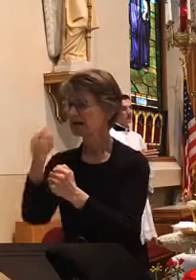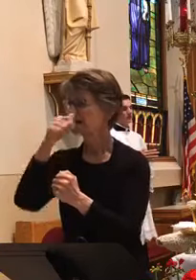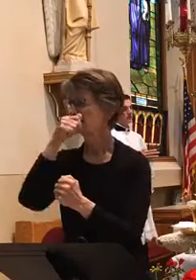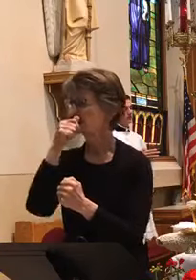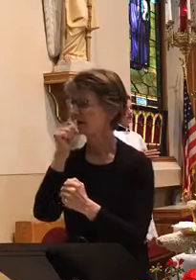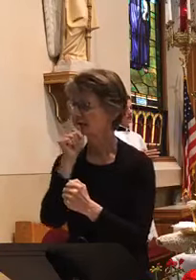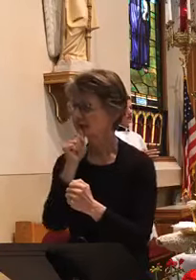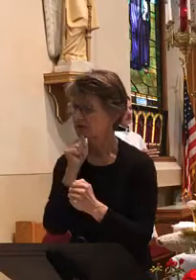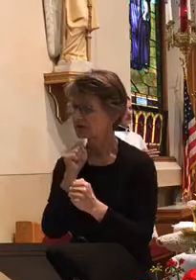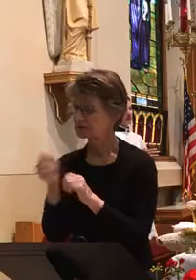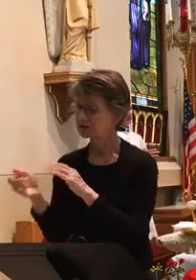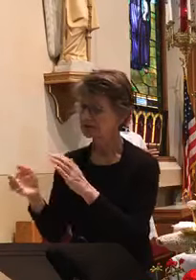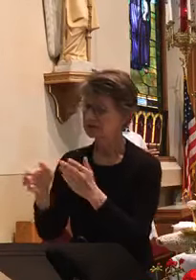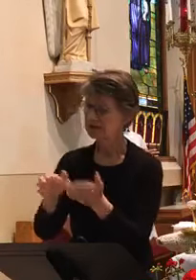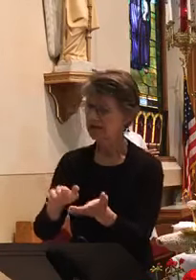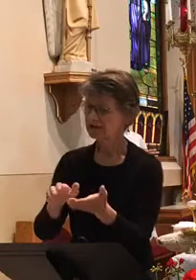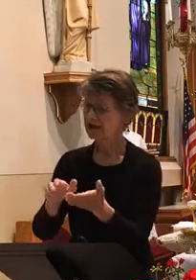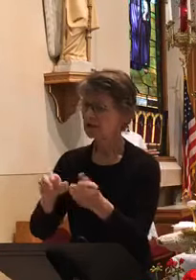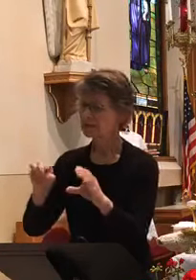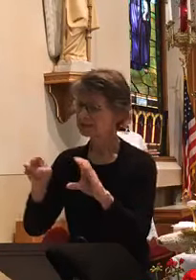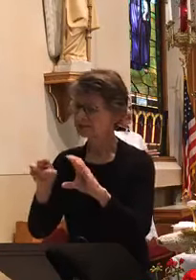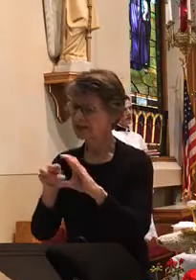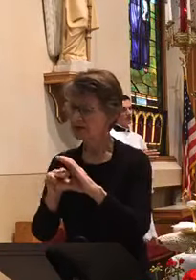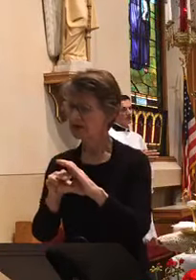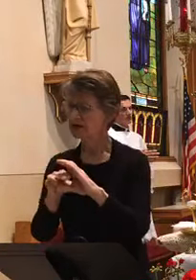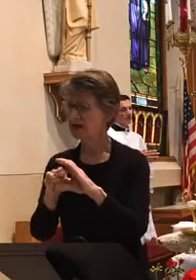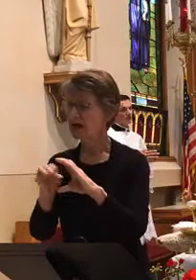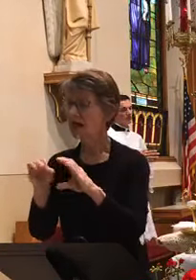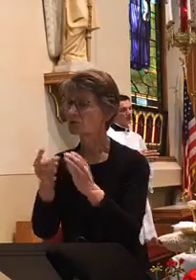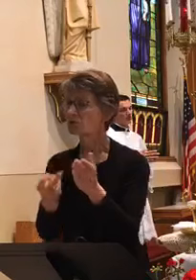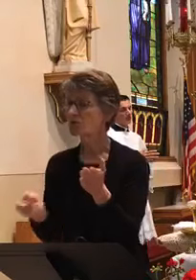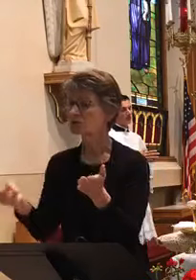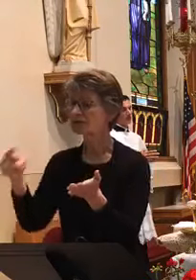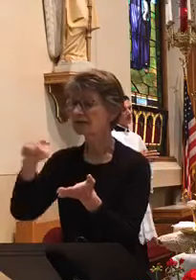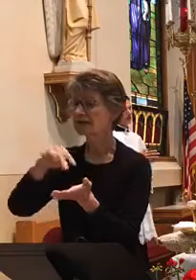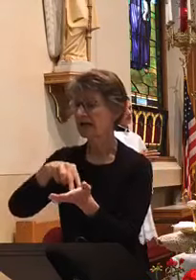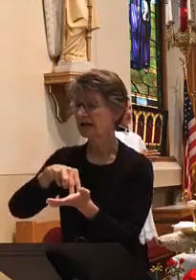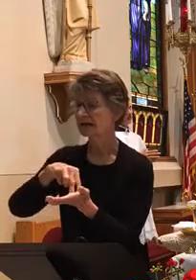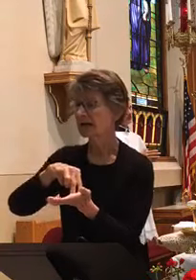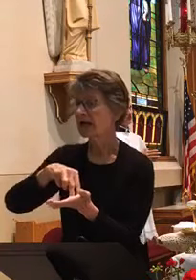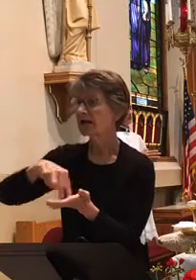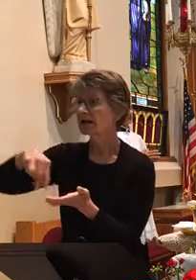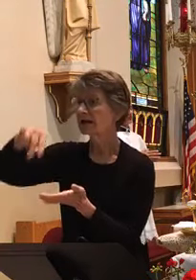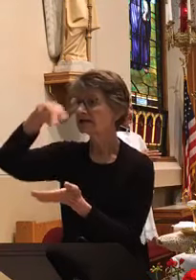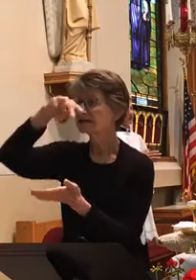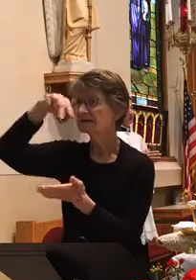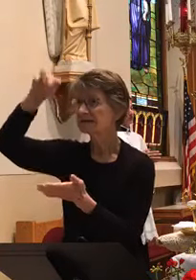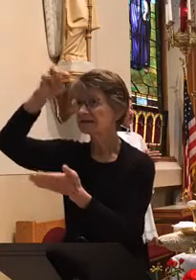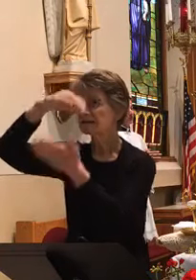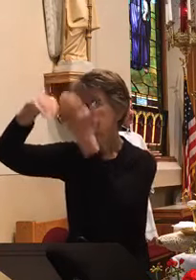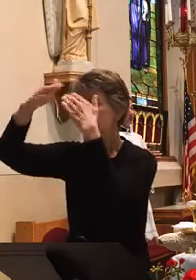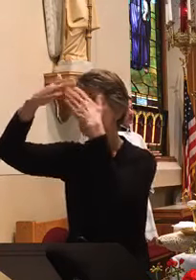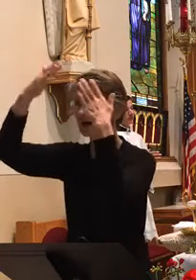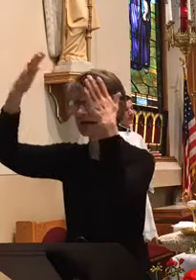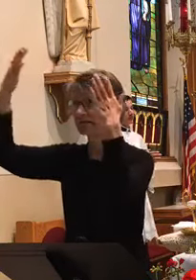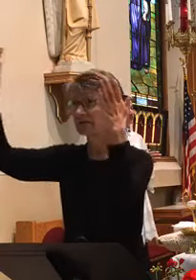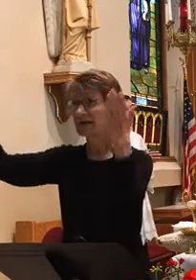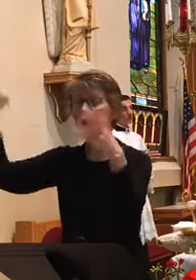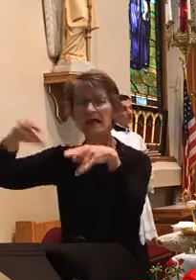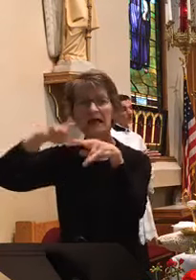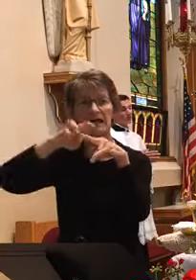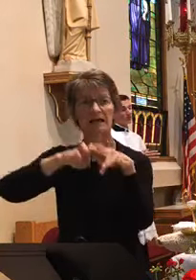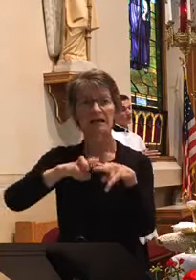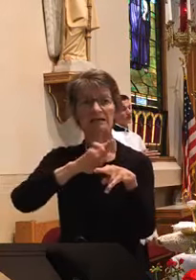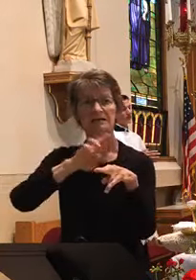He suffered death and was buried, and rose again on the third day in accordance with the Scriptures. He ascended